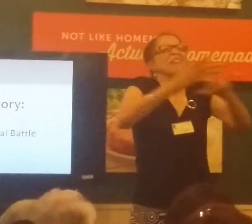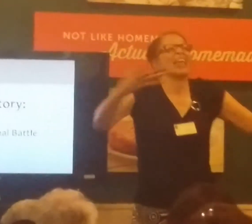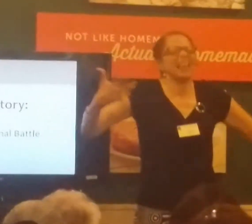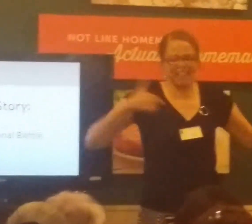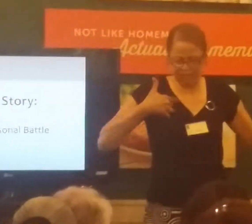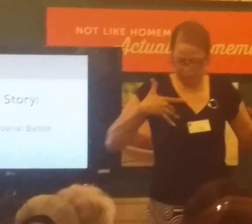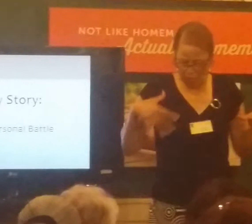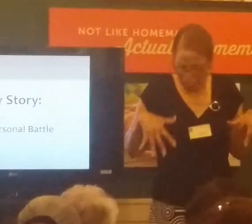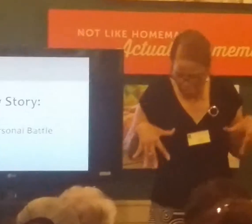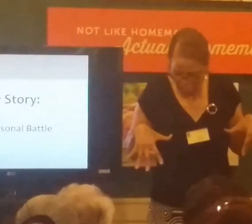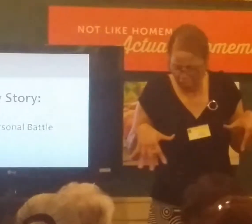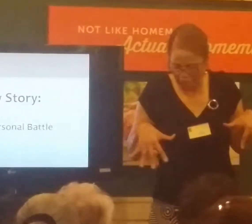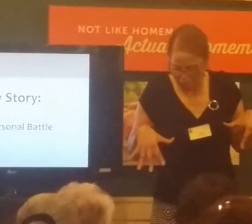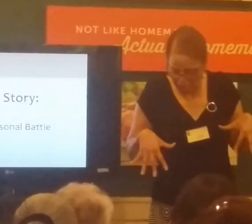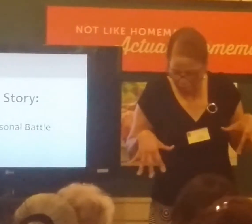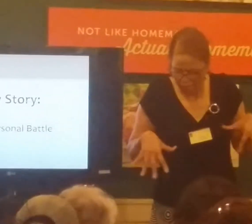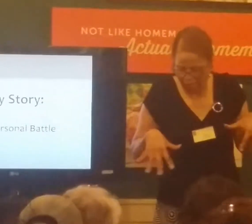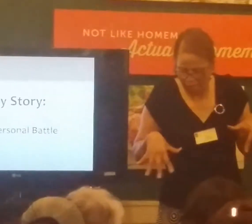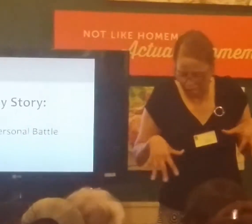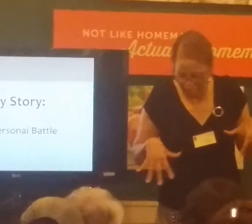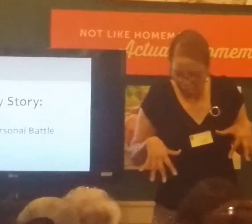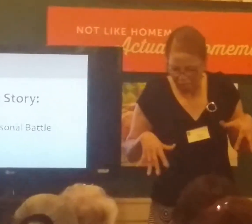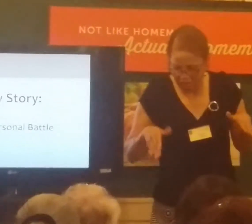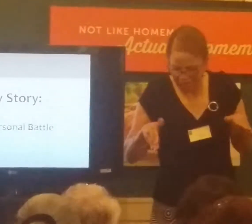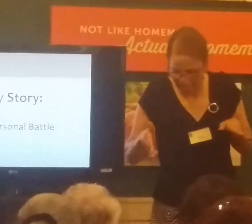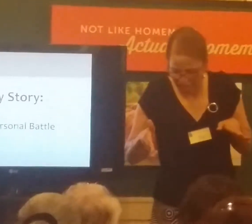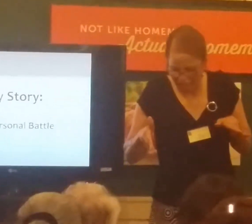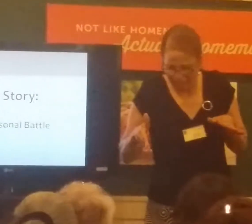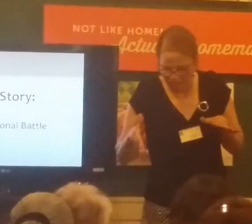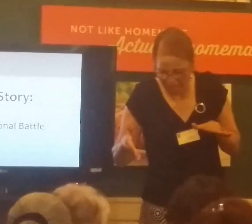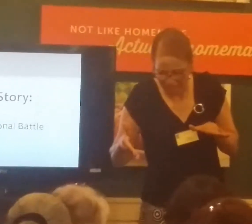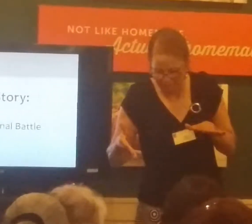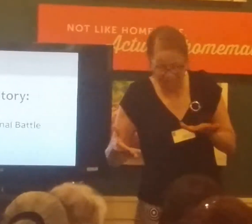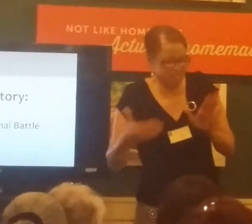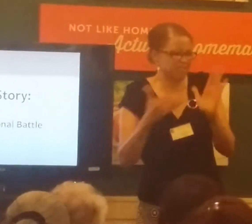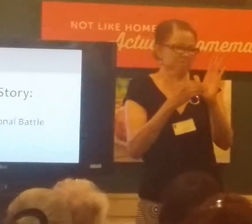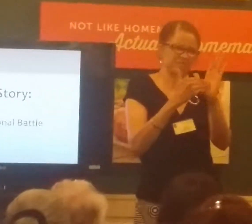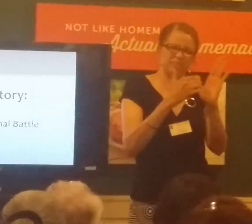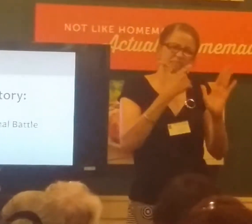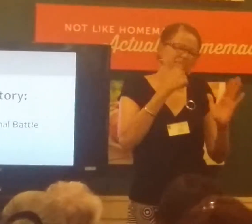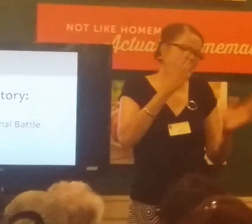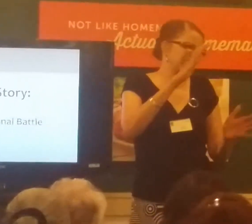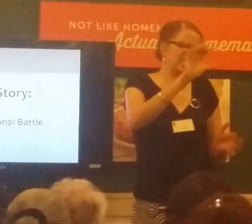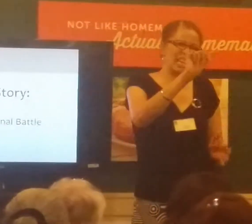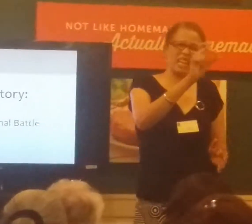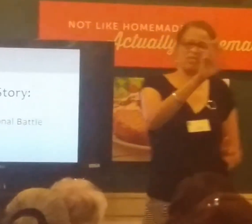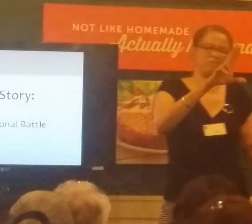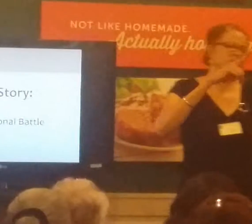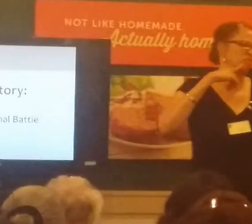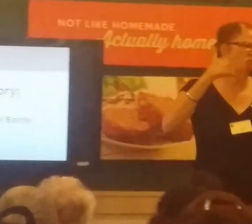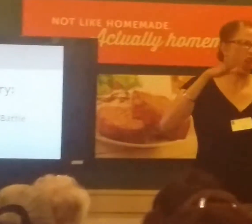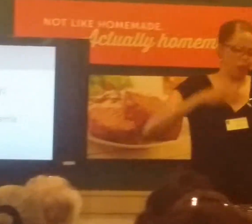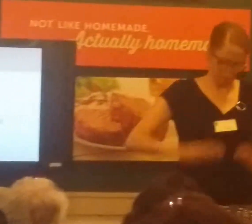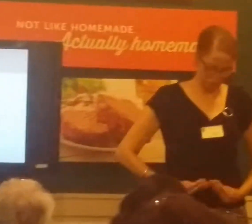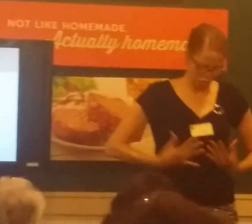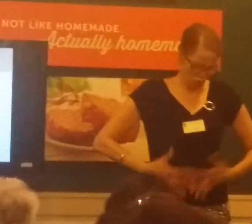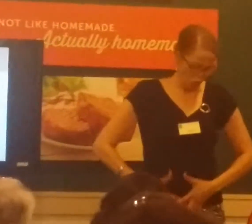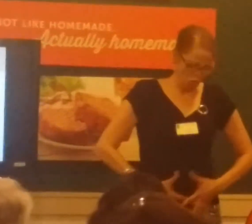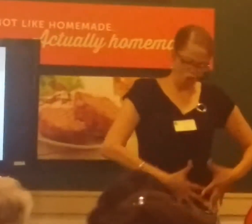machine, everything in the hospital. And I was just stunned. And he was slowly dying. And, you know, he had